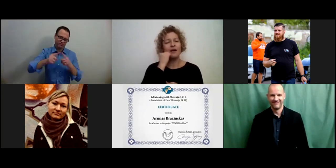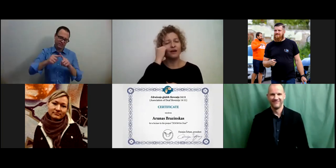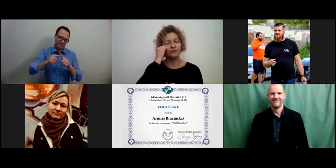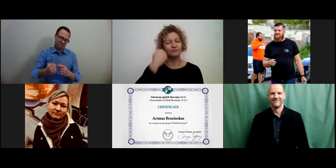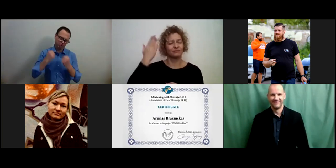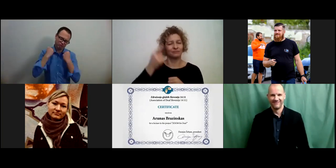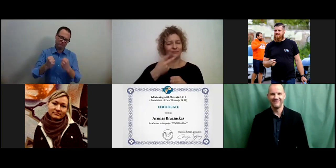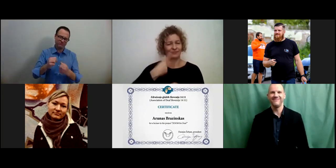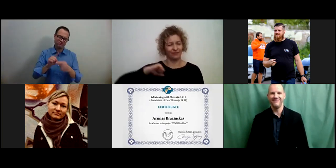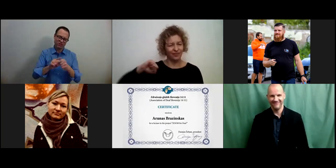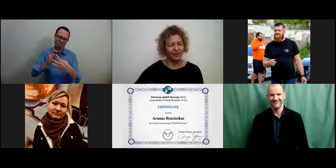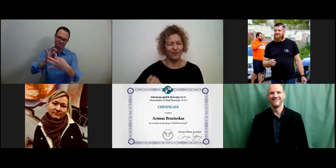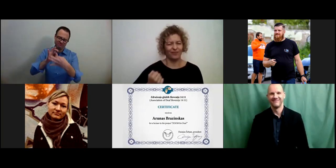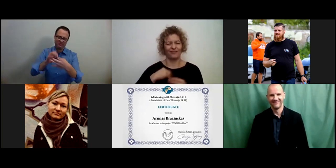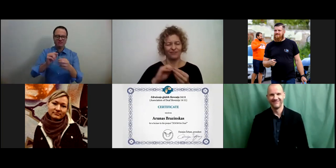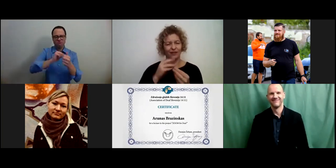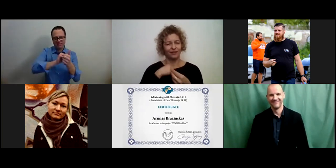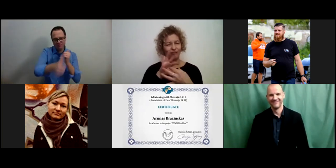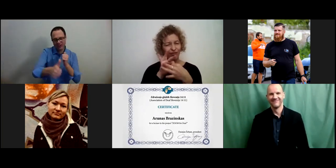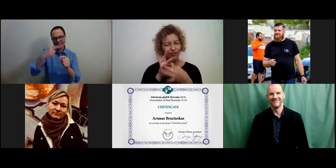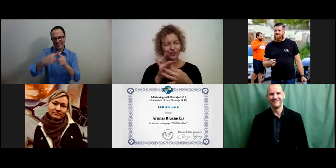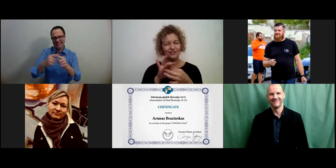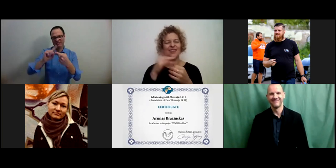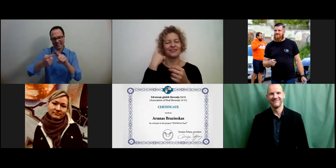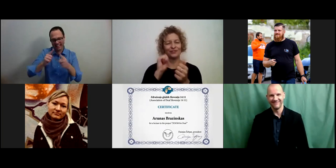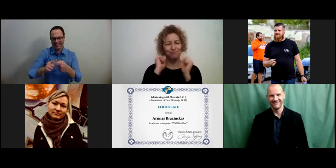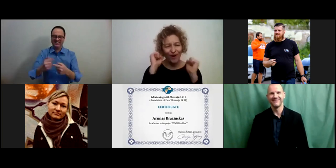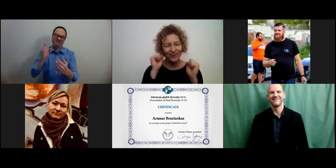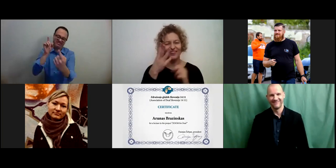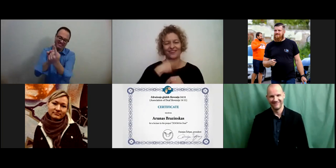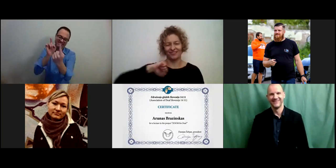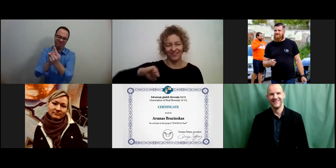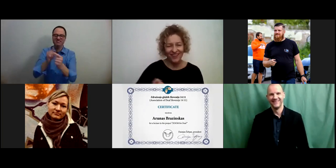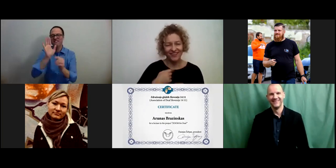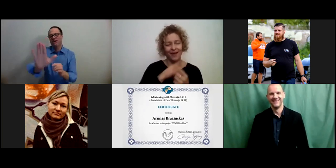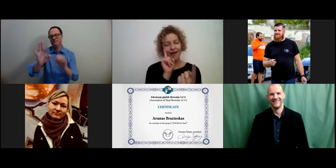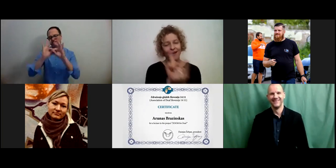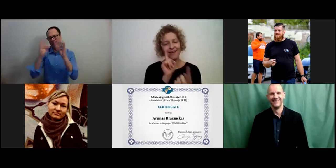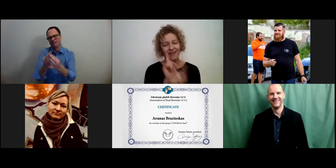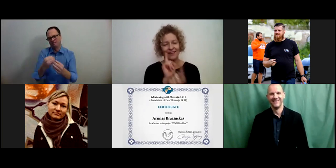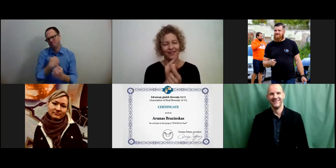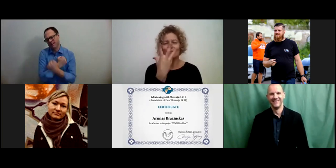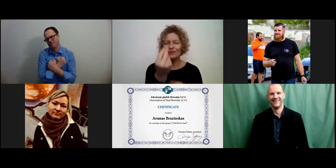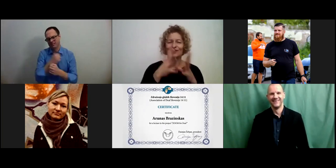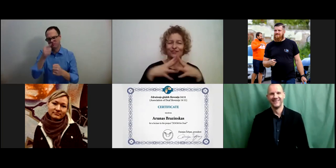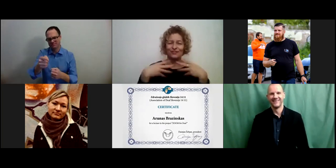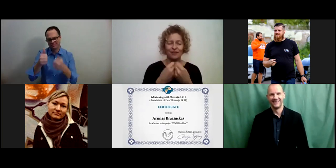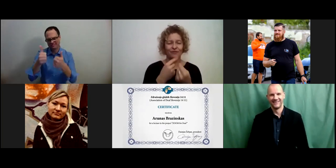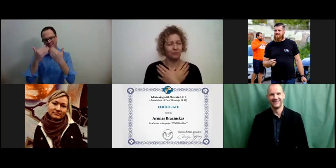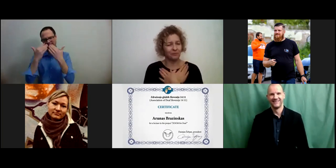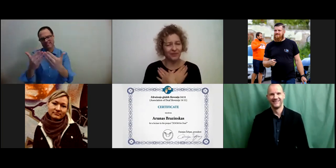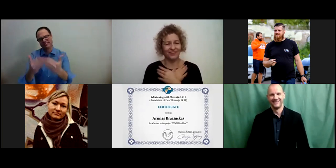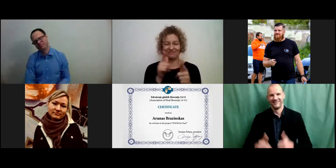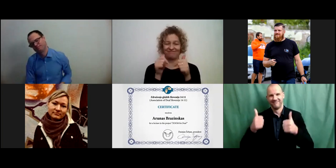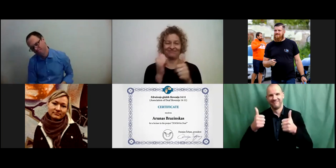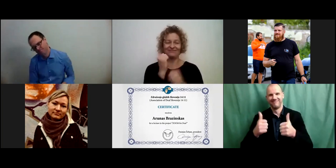Thank you so much. You and I, our friendship goes back a long way on a personal level and in deaf